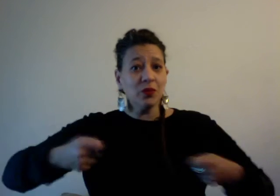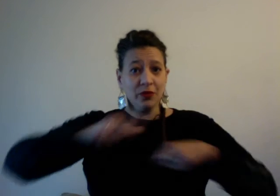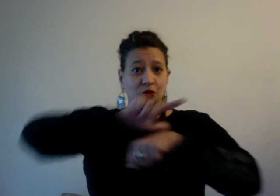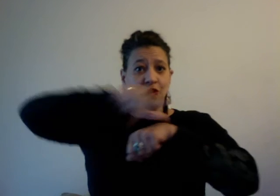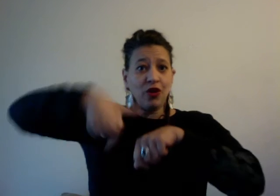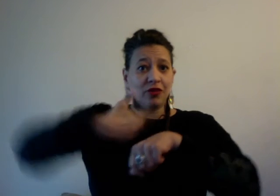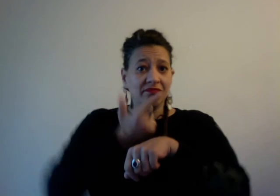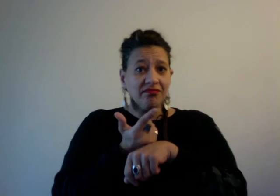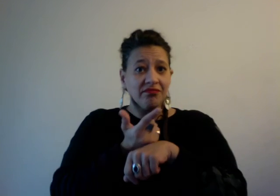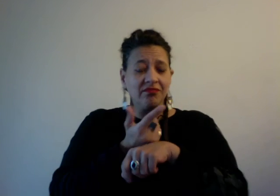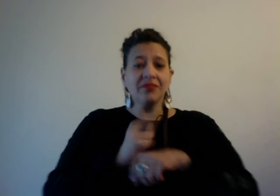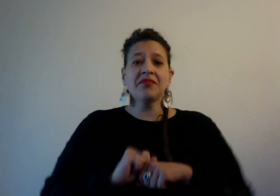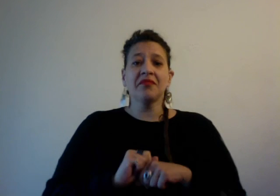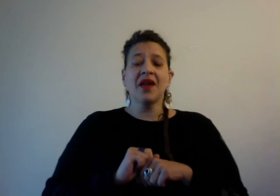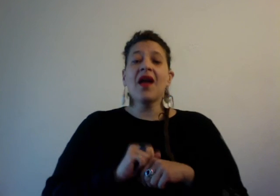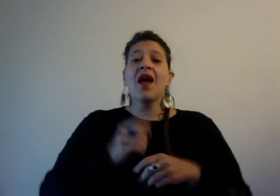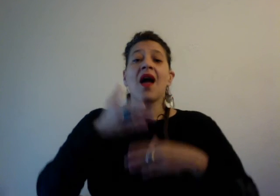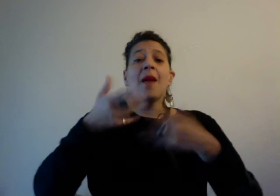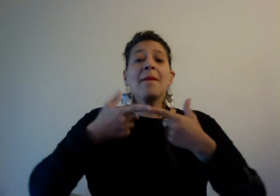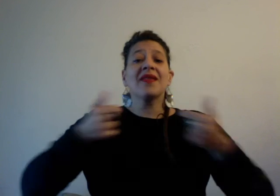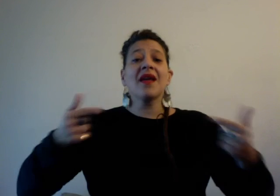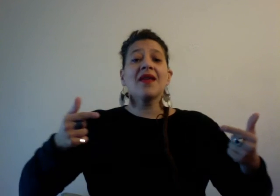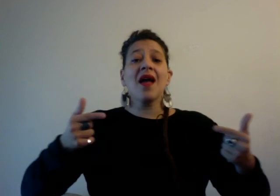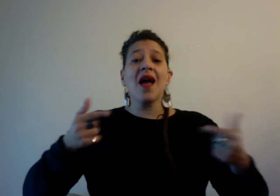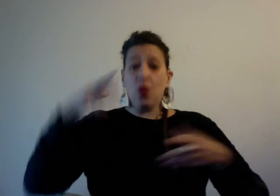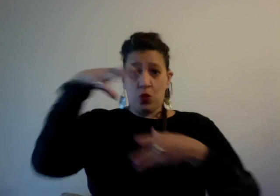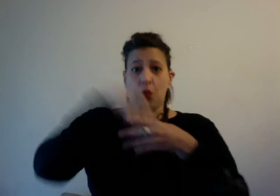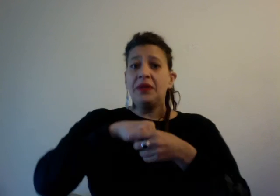That's going to be wonderful how I loved